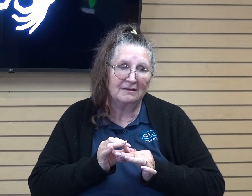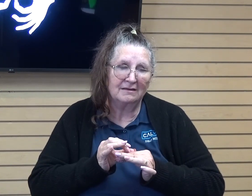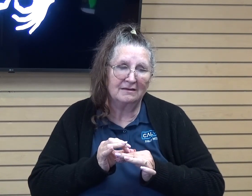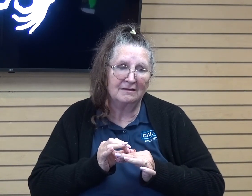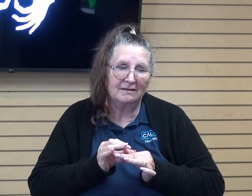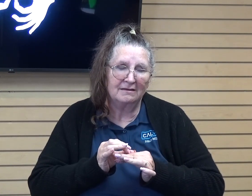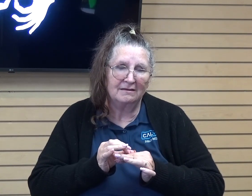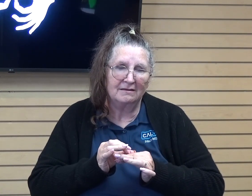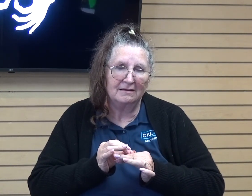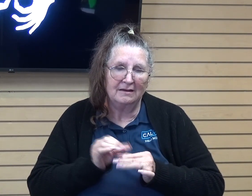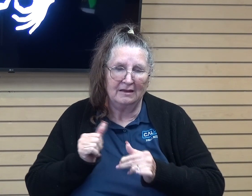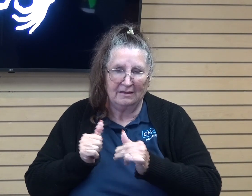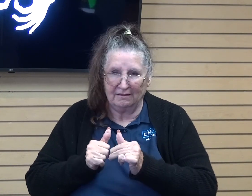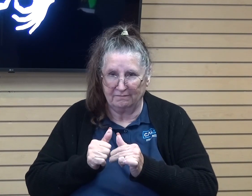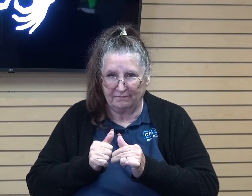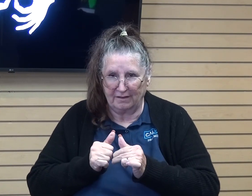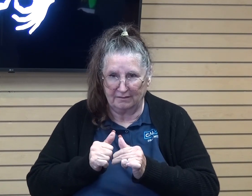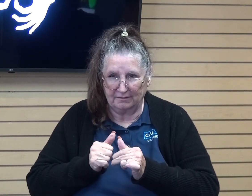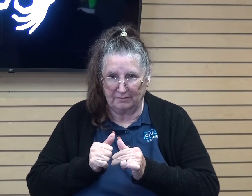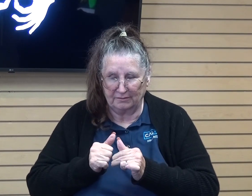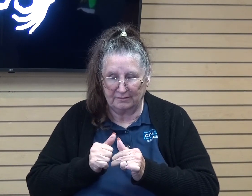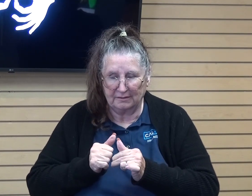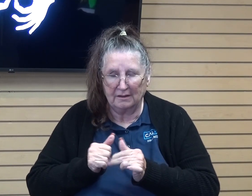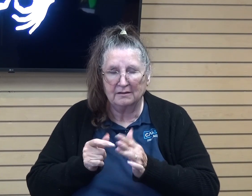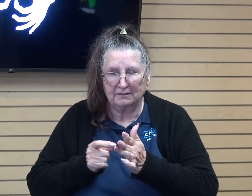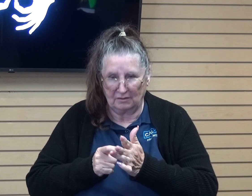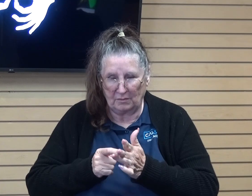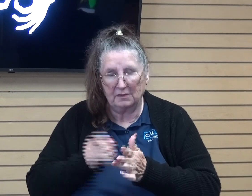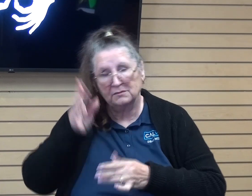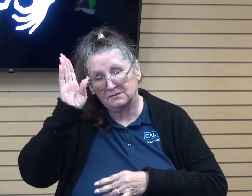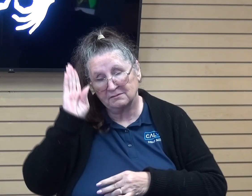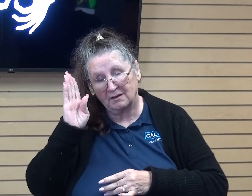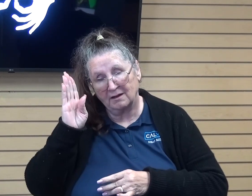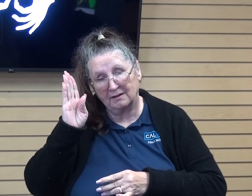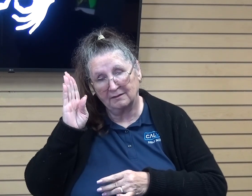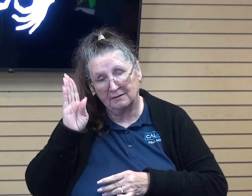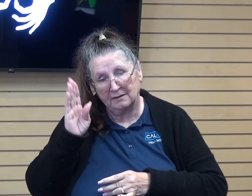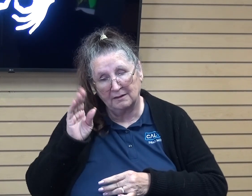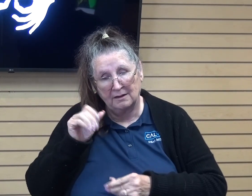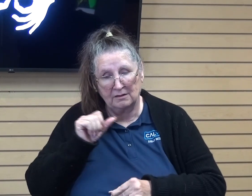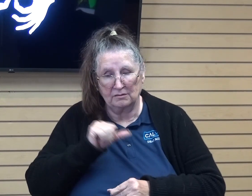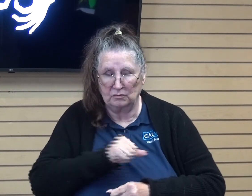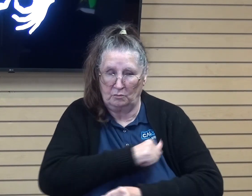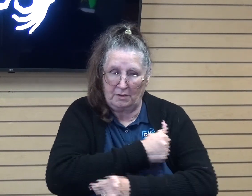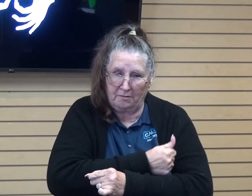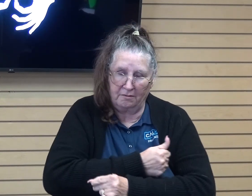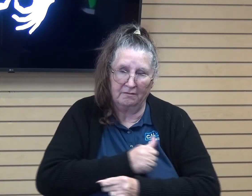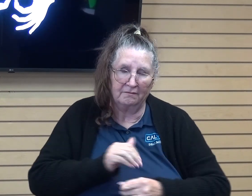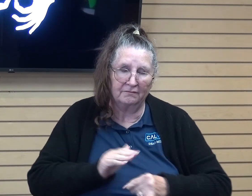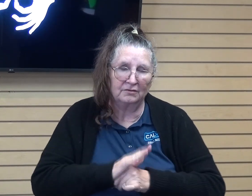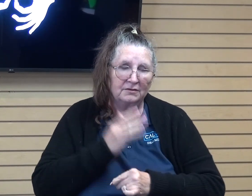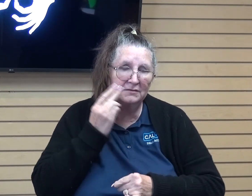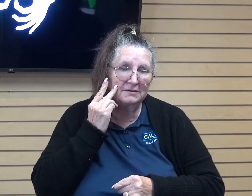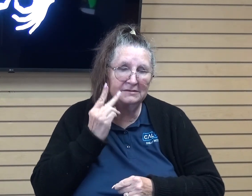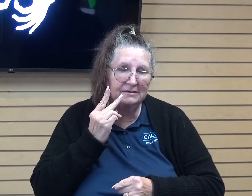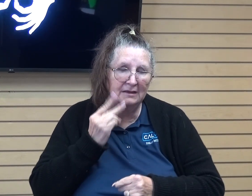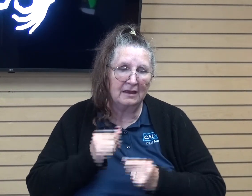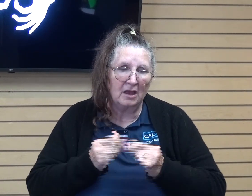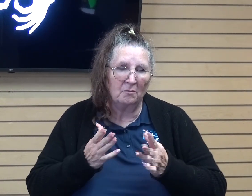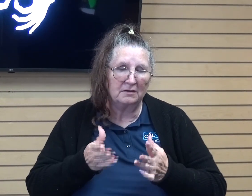did as he was commanded. And it was just really, really powerful to see how far he knew what was going to happen. And